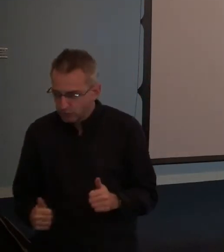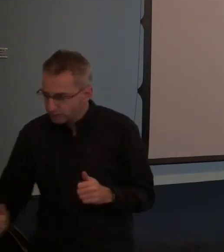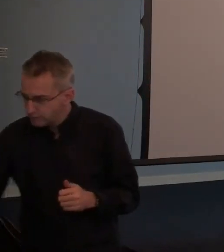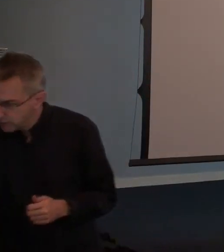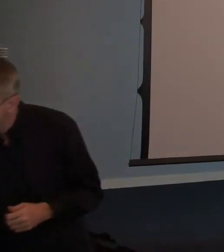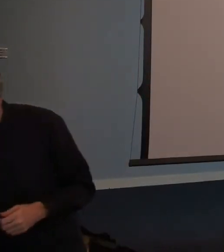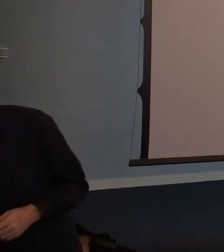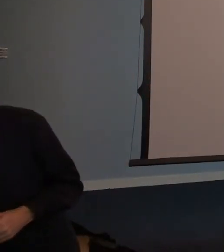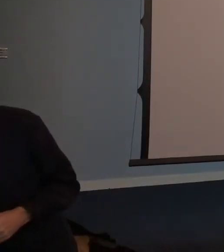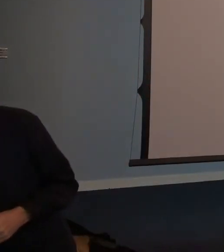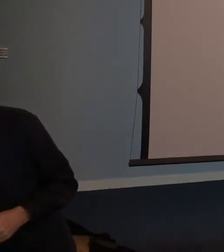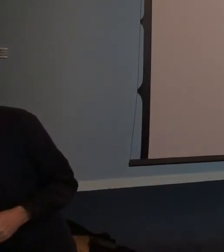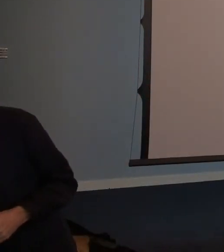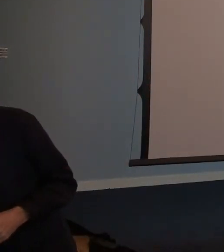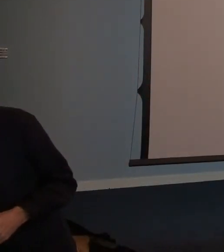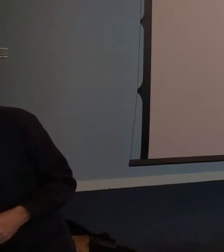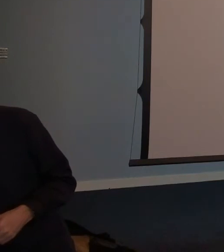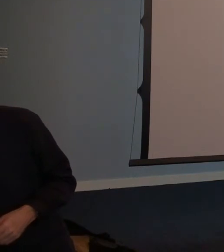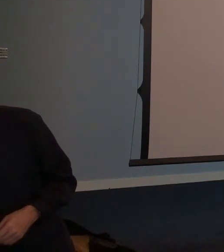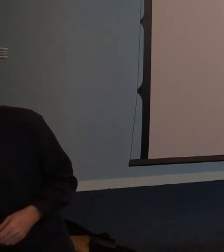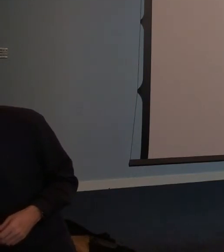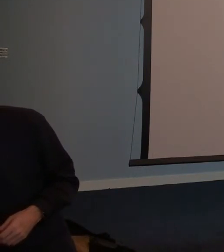further research might there be? Now, we may come up with other topics for discussion. We'll